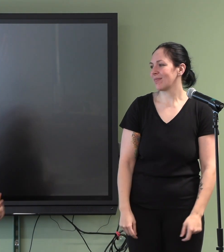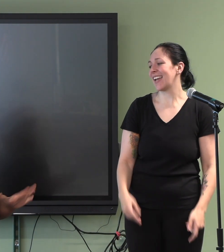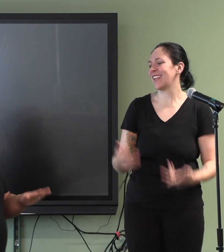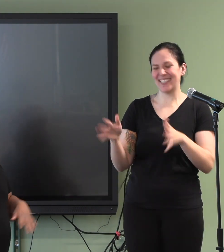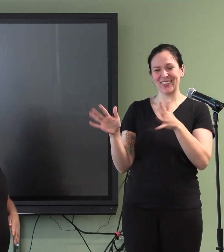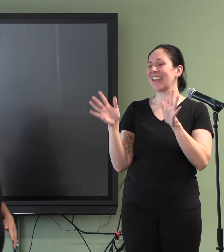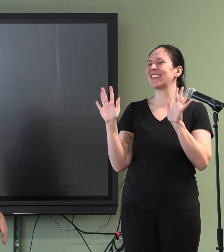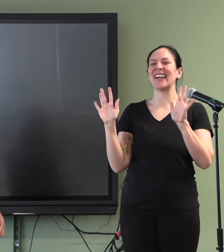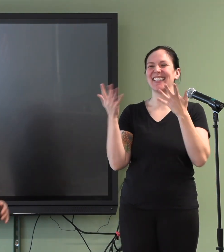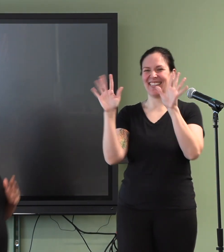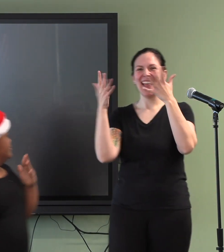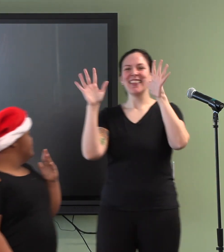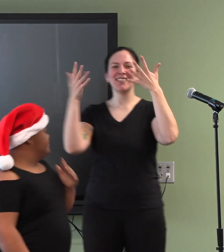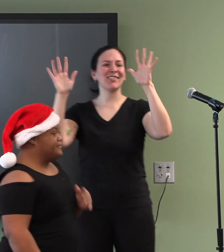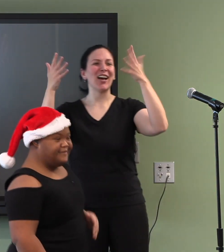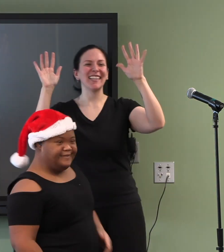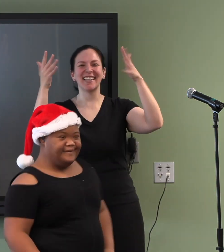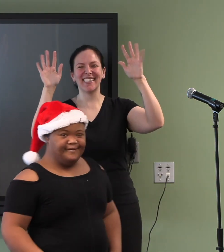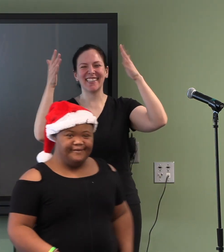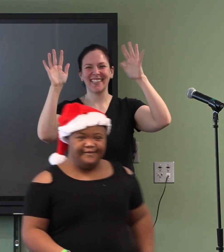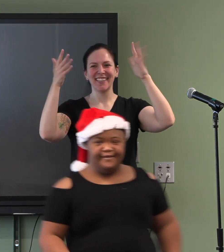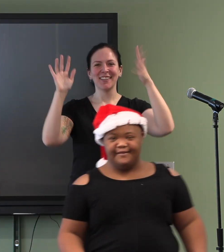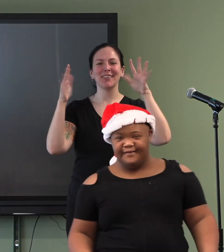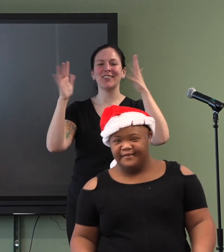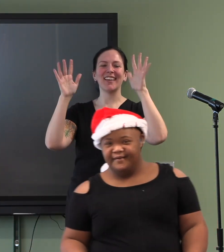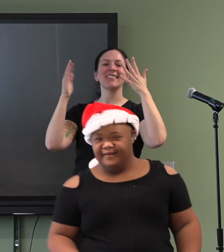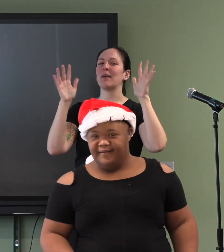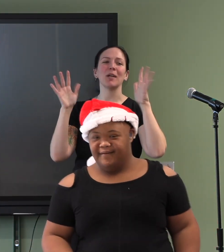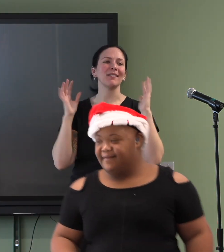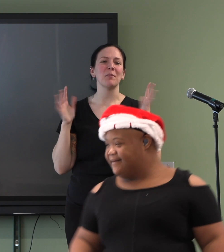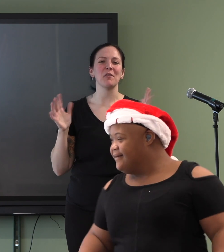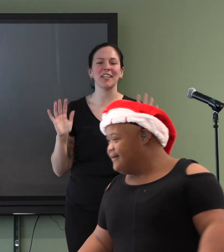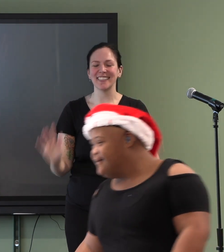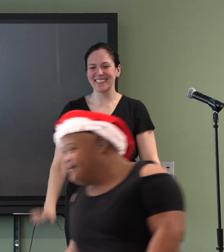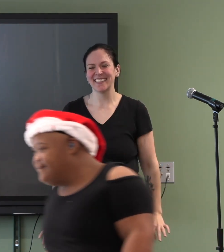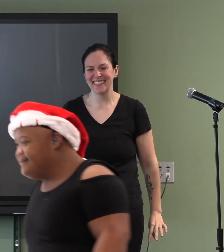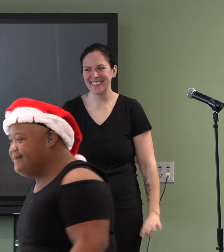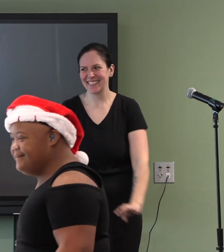Yeah, Giselle's done. This is done. So Giselle's, I'm done. I'm over it.